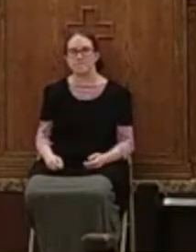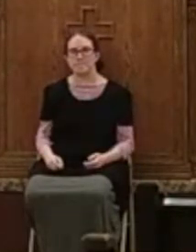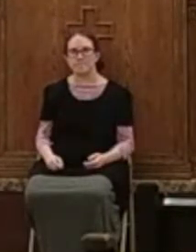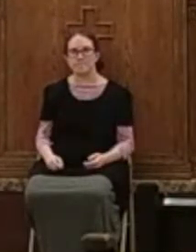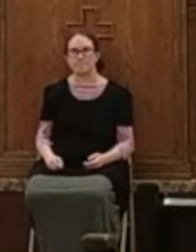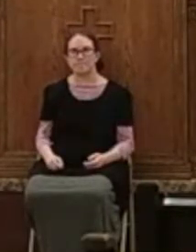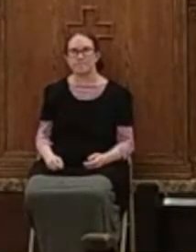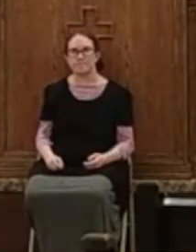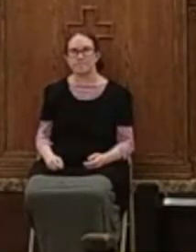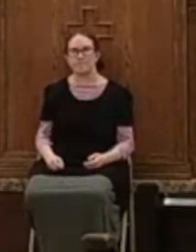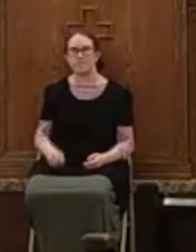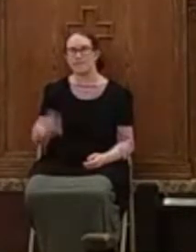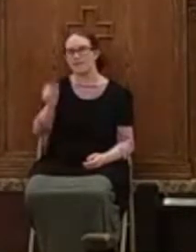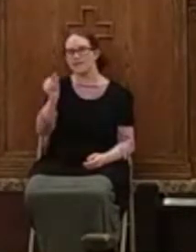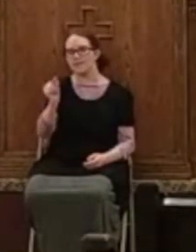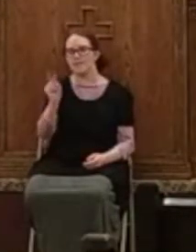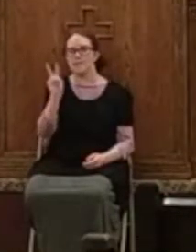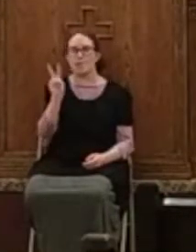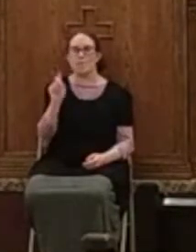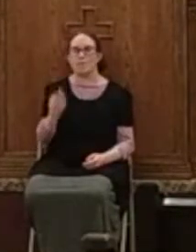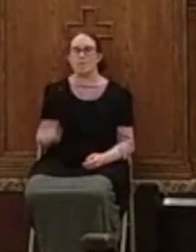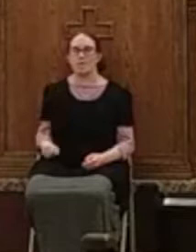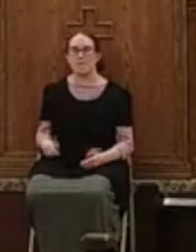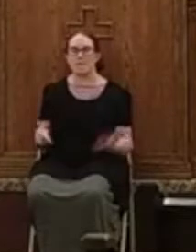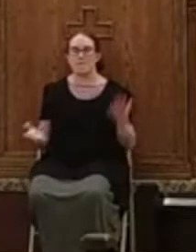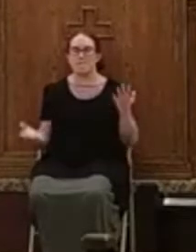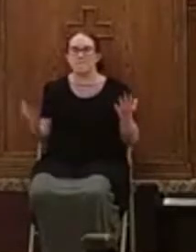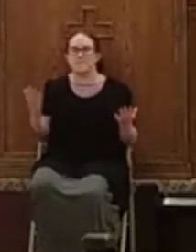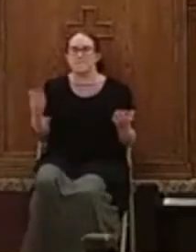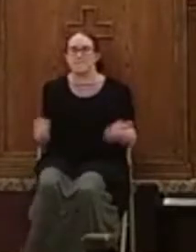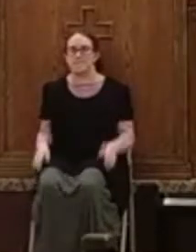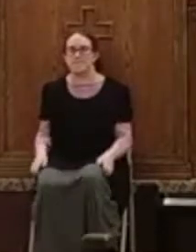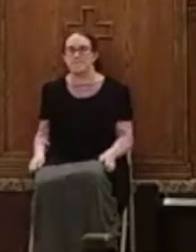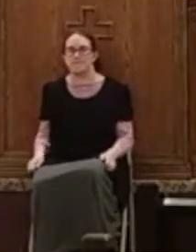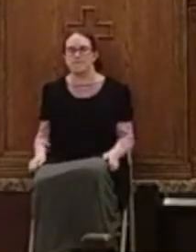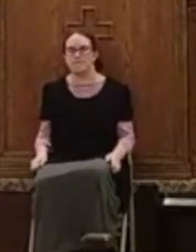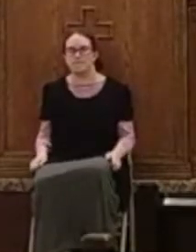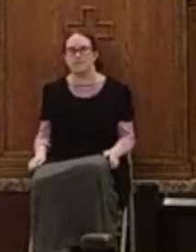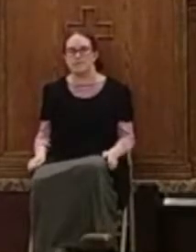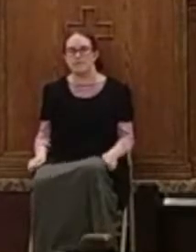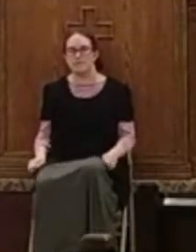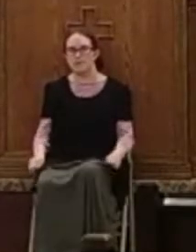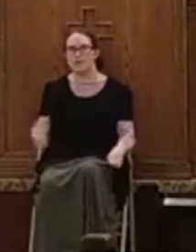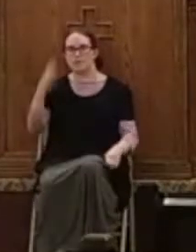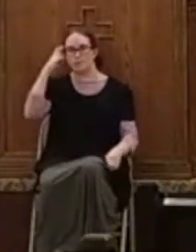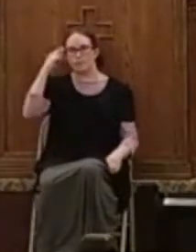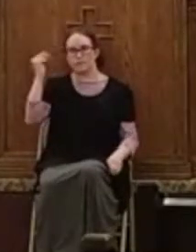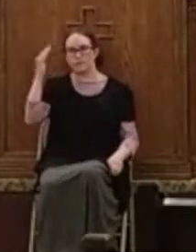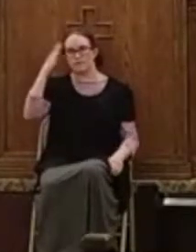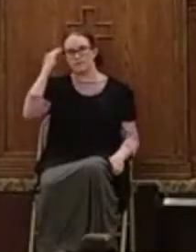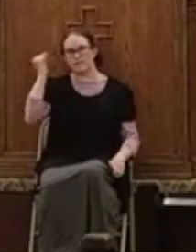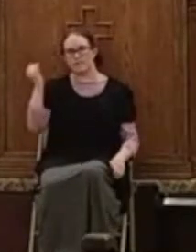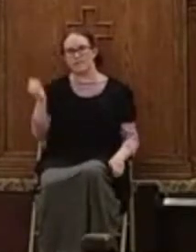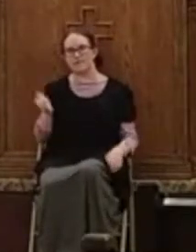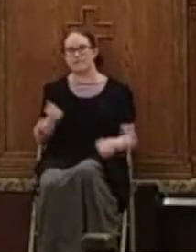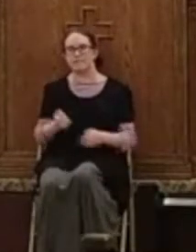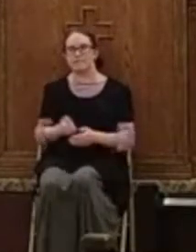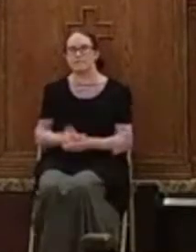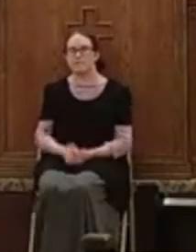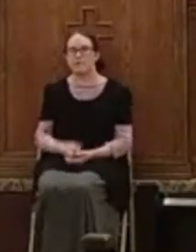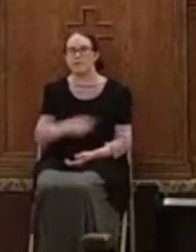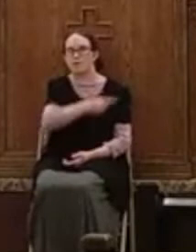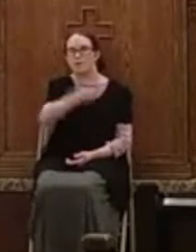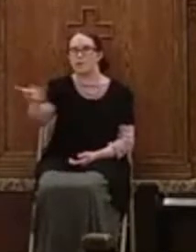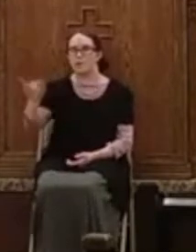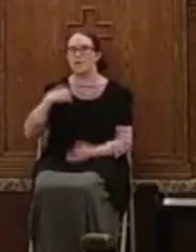You say, well, it's a little bit of both. Maybe so. But you know the reason why? You and